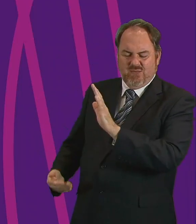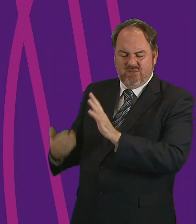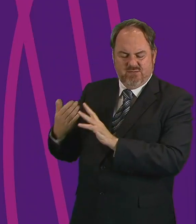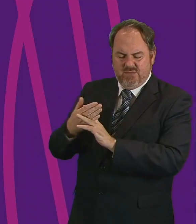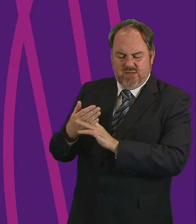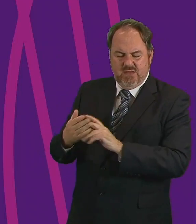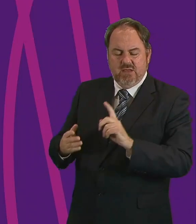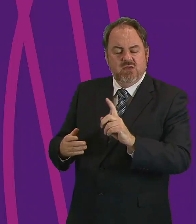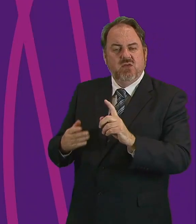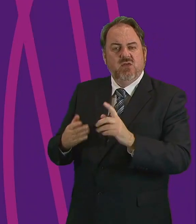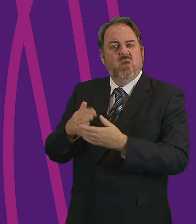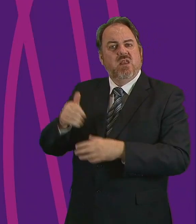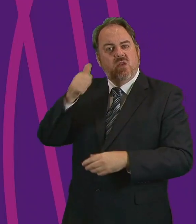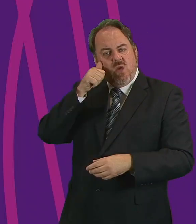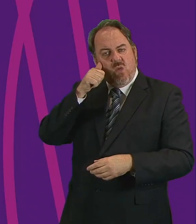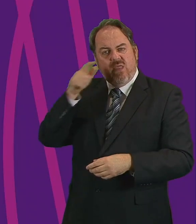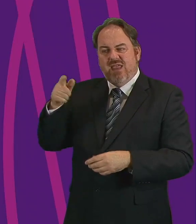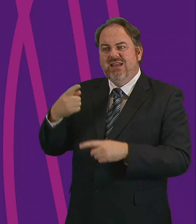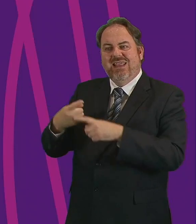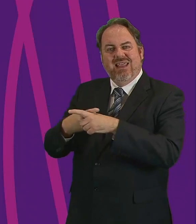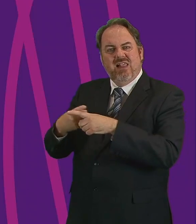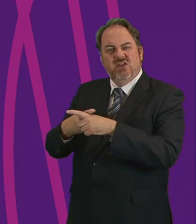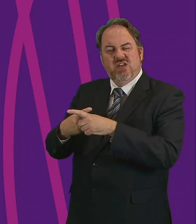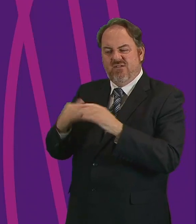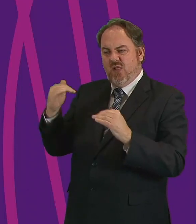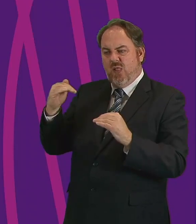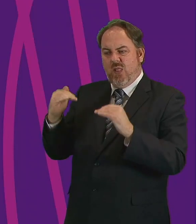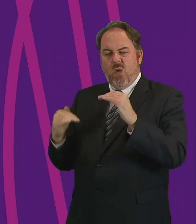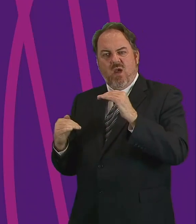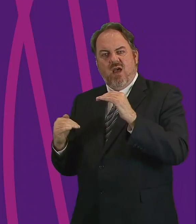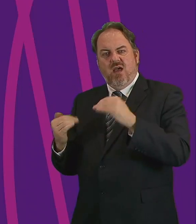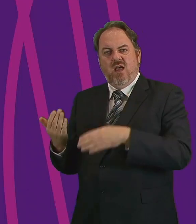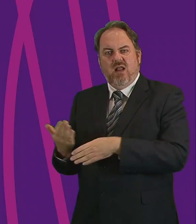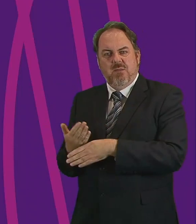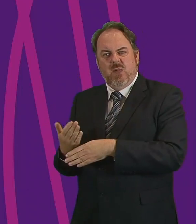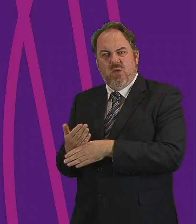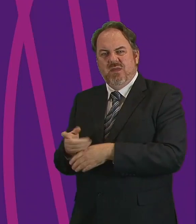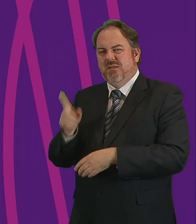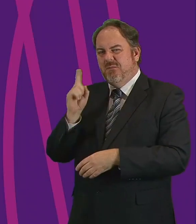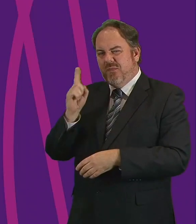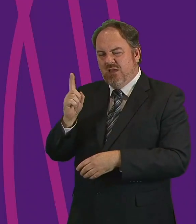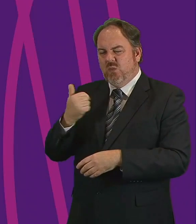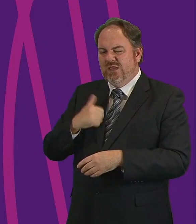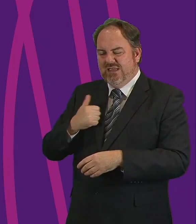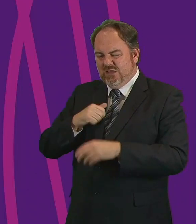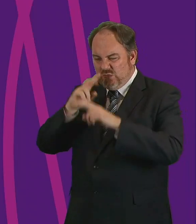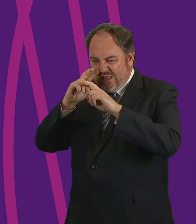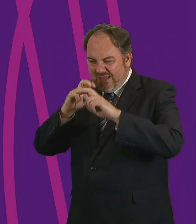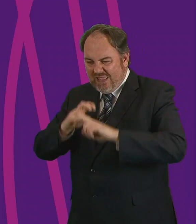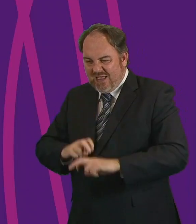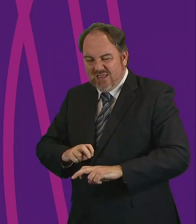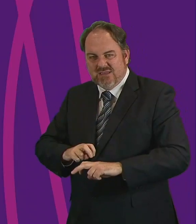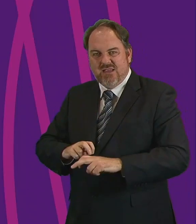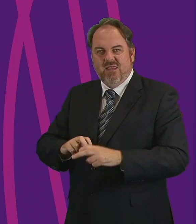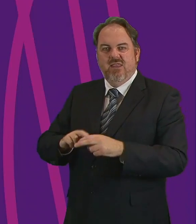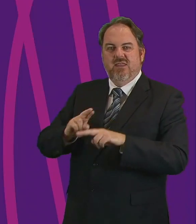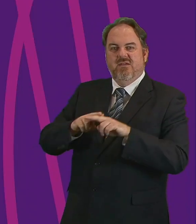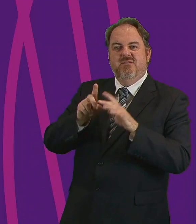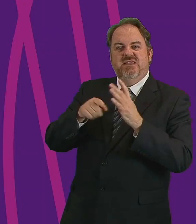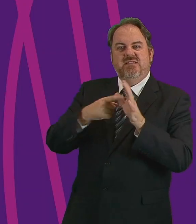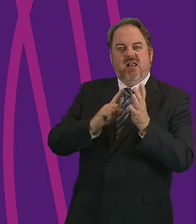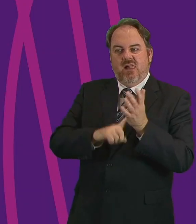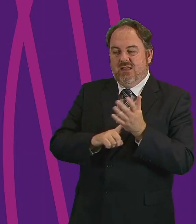lower English unemployment. I think the full analysis of the fiscal framework needs to have the full numbers included within